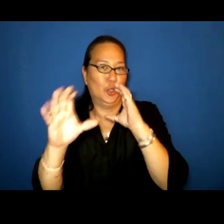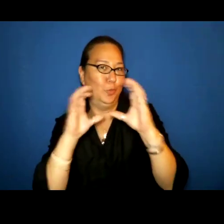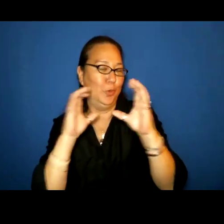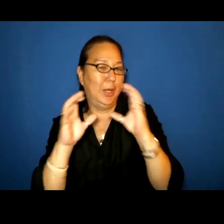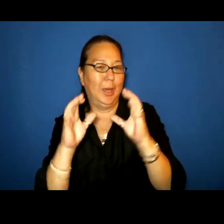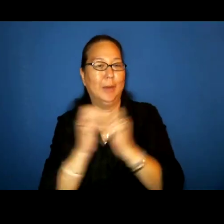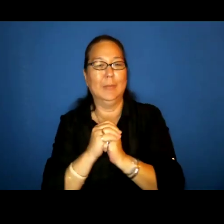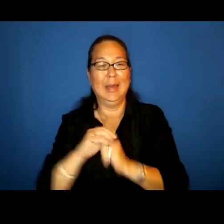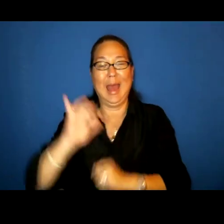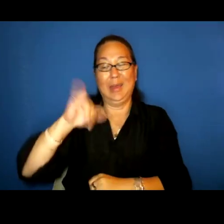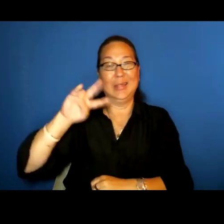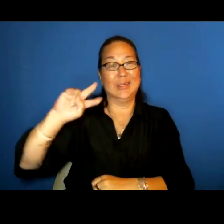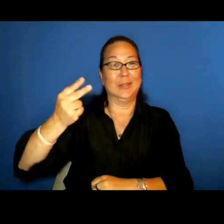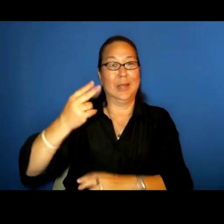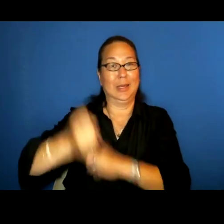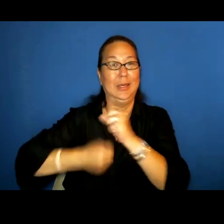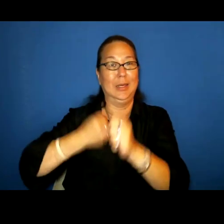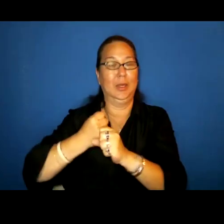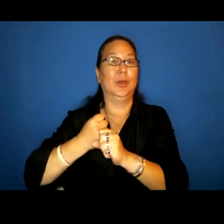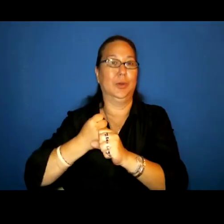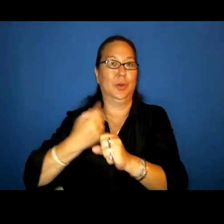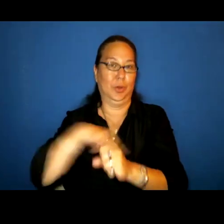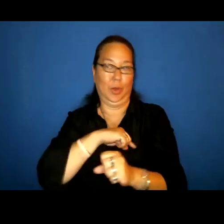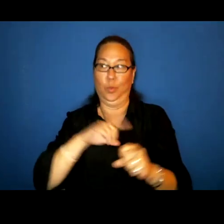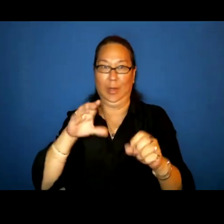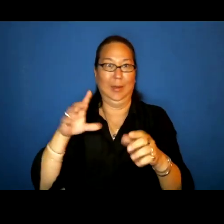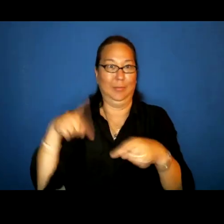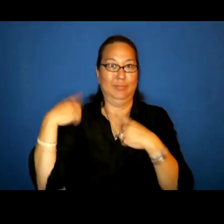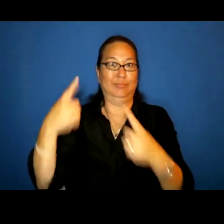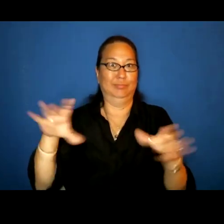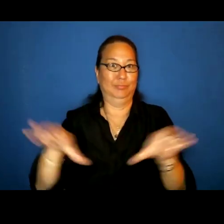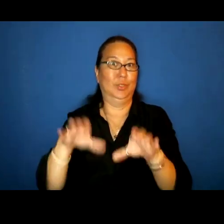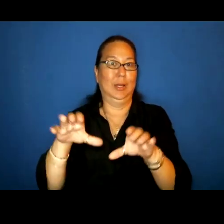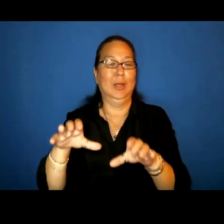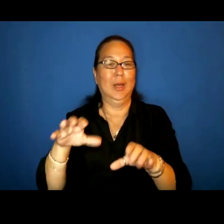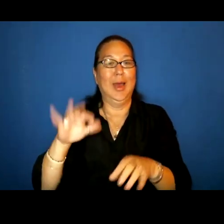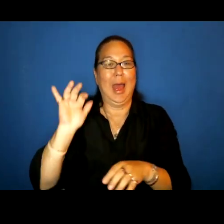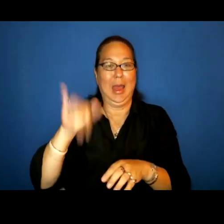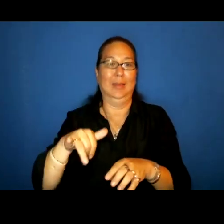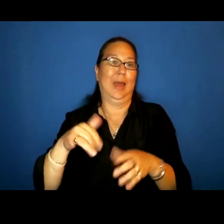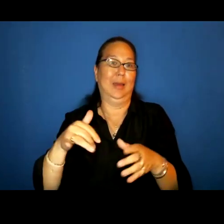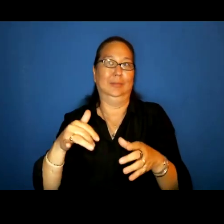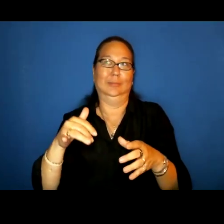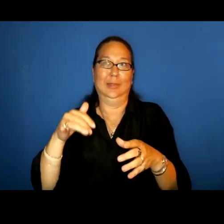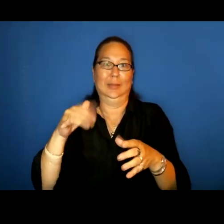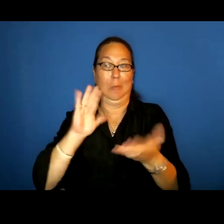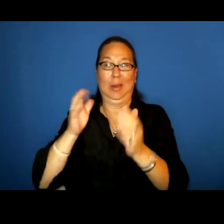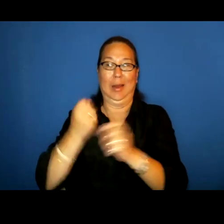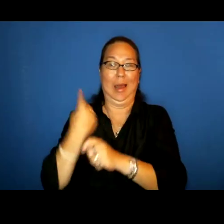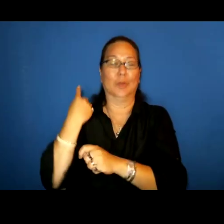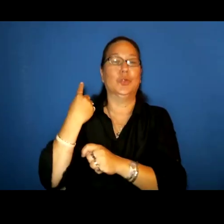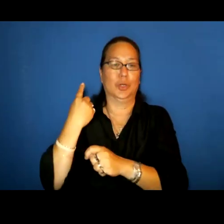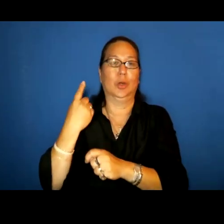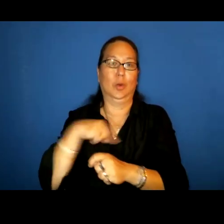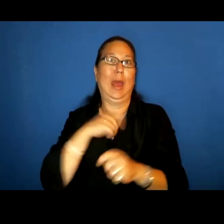year that we've done it, and every year we just get more and more families. So really proud of the team and all the families that joined. We also